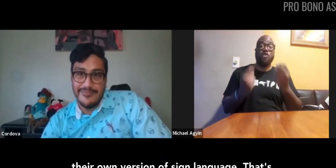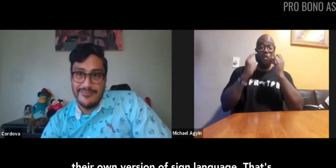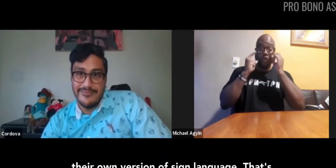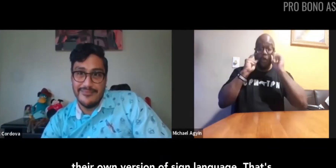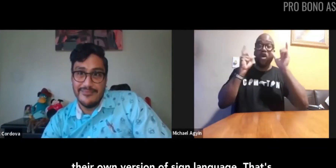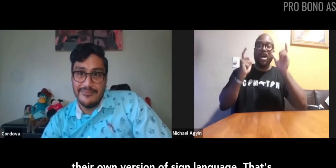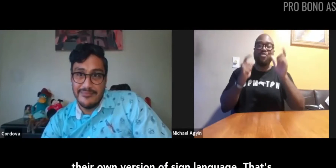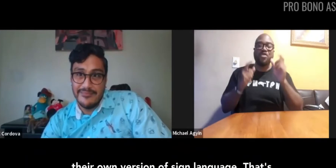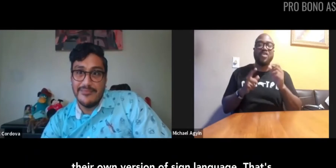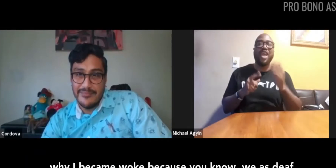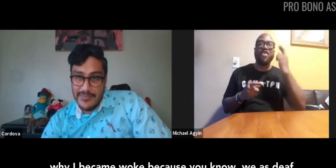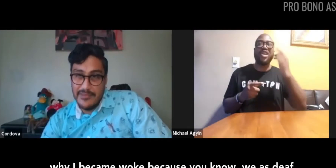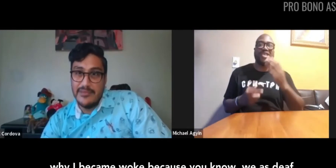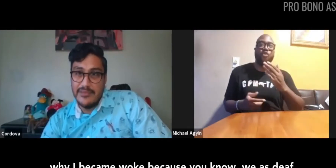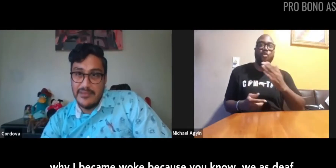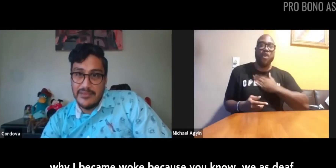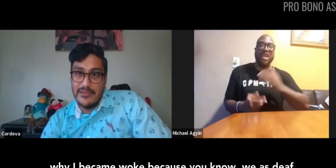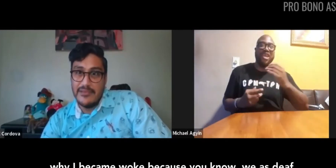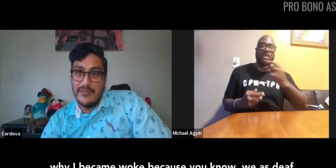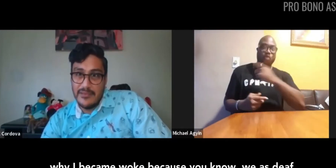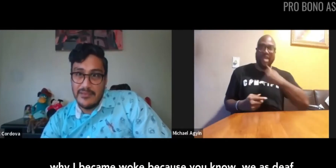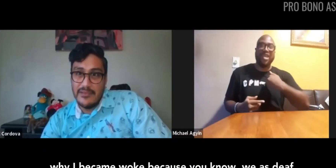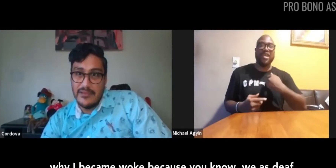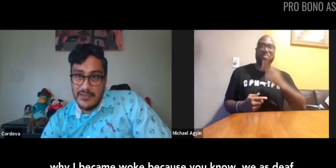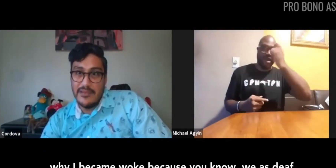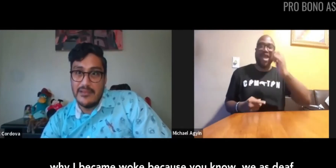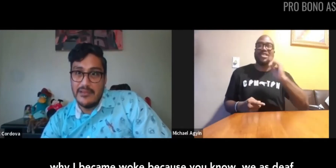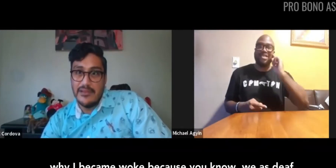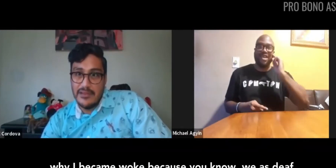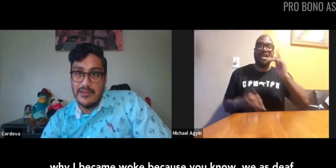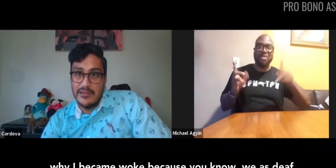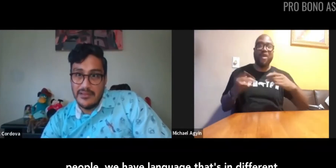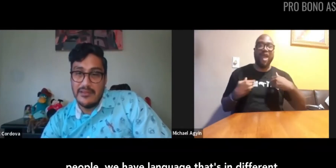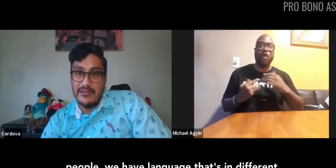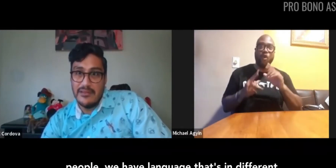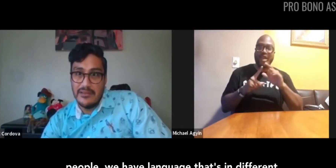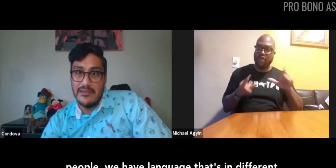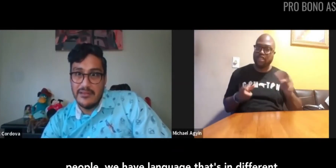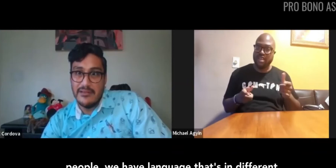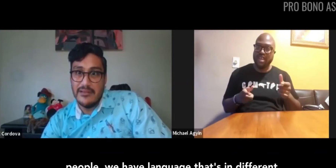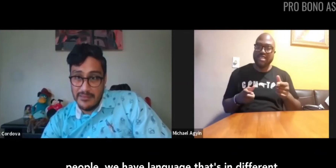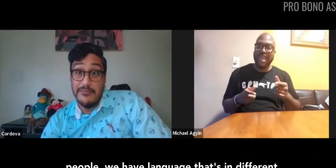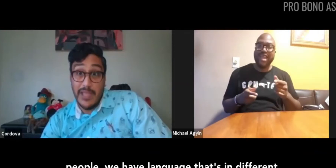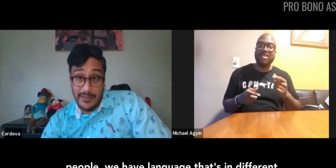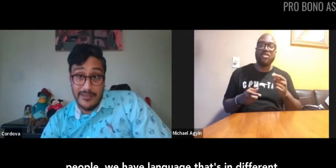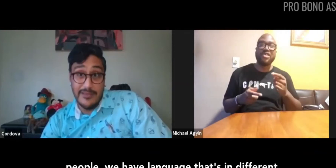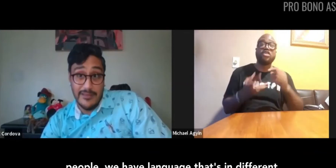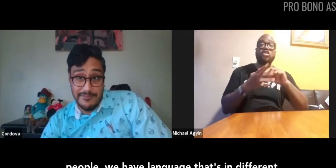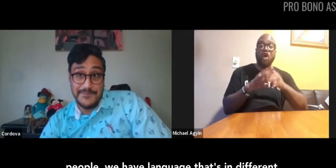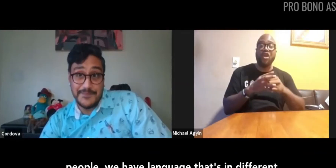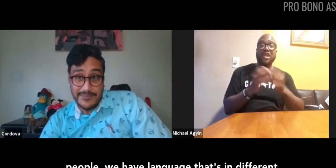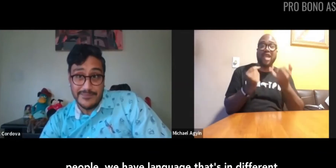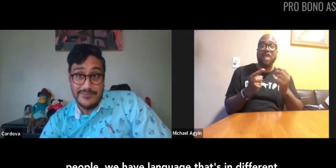language. And that's why I became woke. Because, we as deaf people, we have language